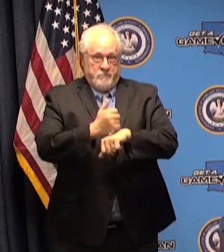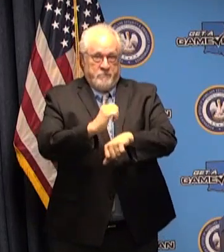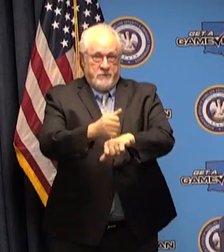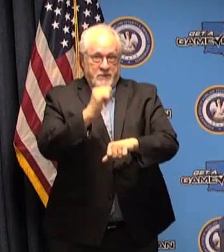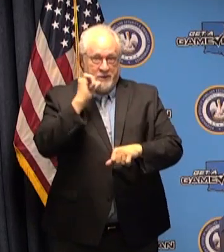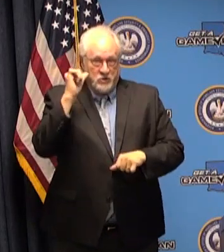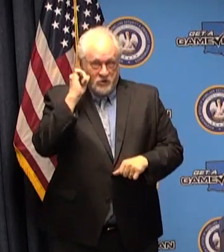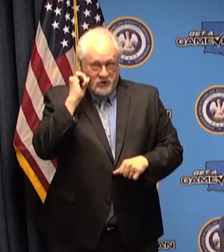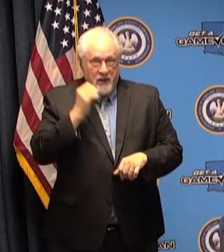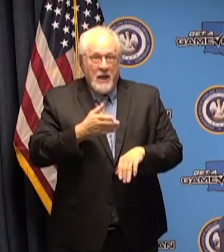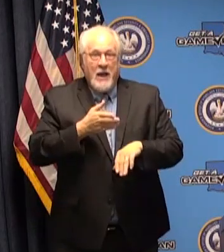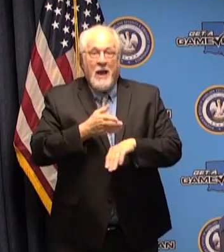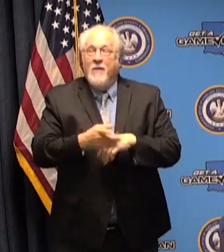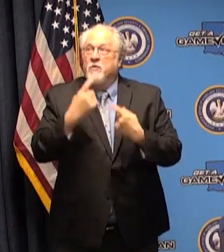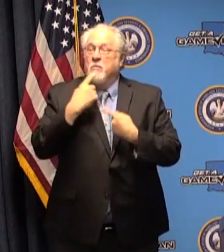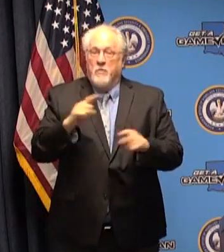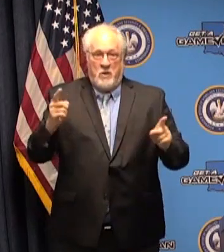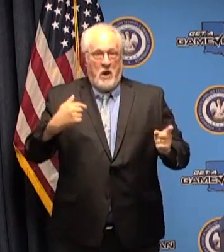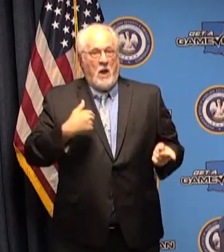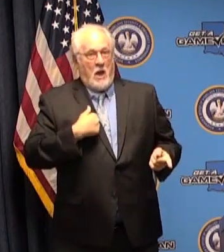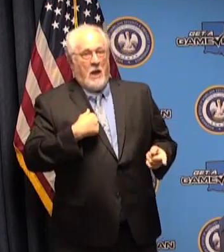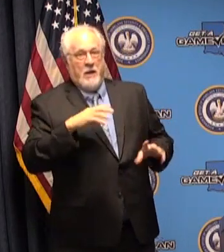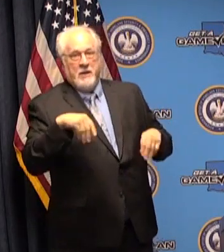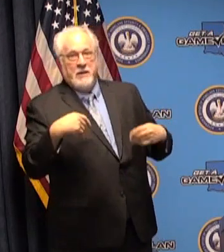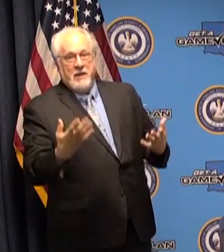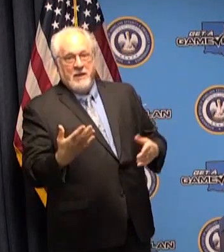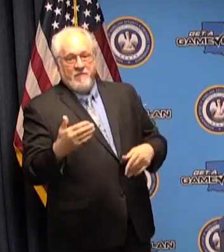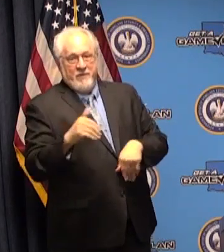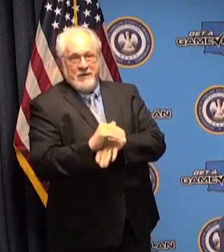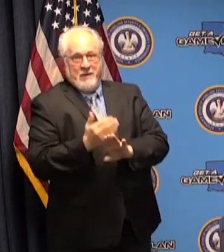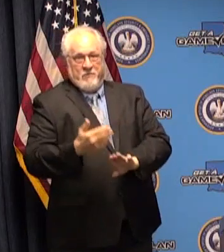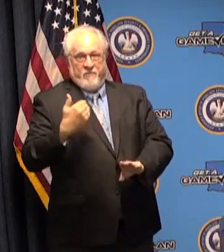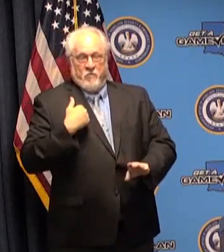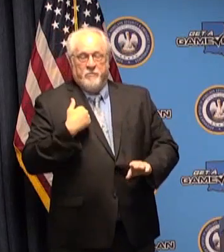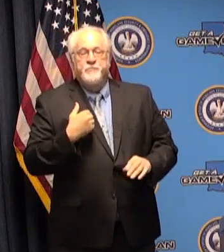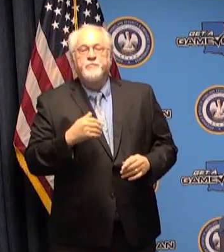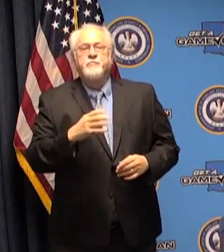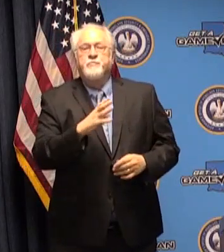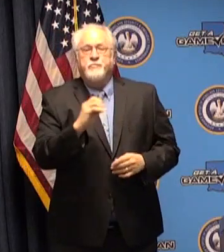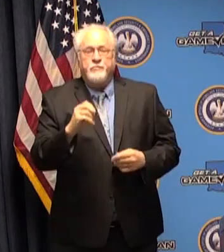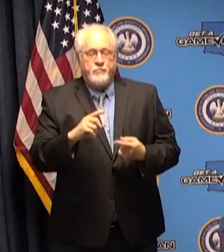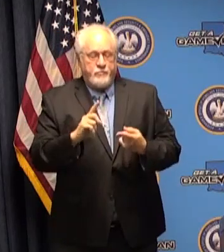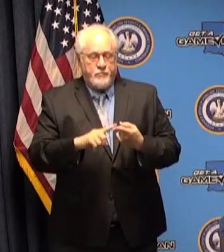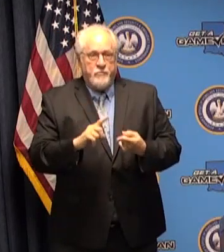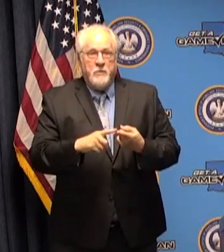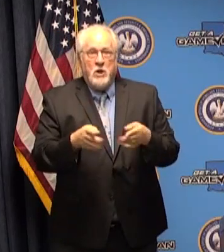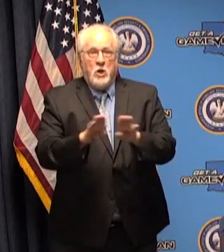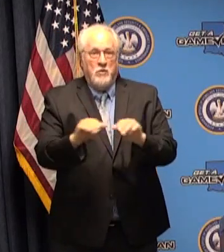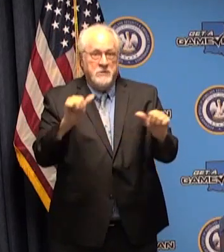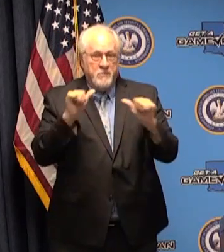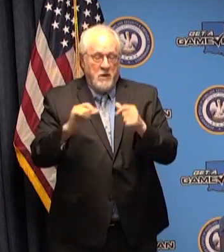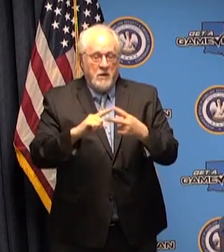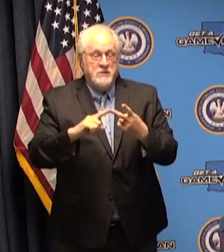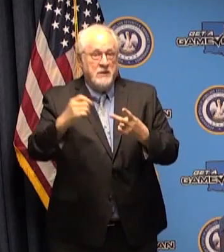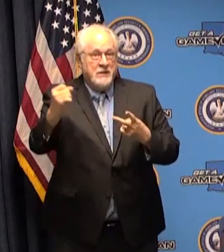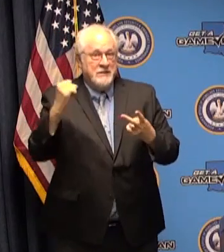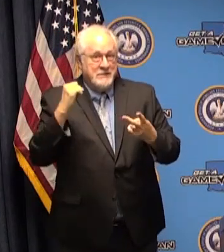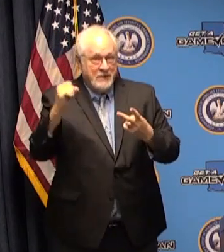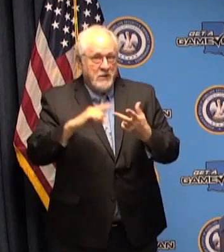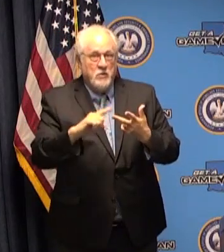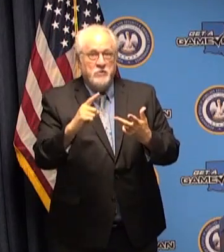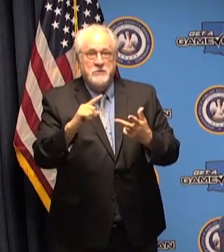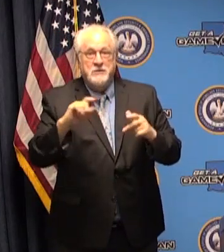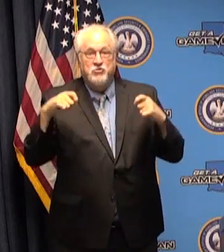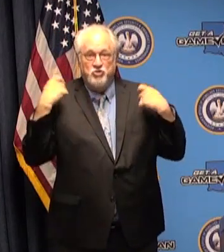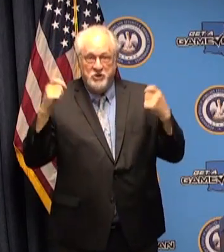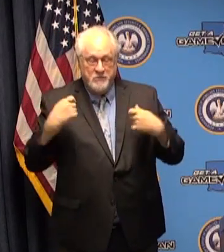yesterday, pursuant to a proclamation that I issued the night before. And they include closing bars, casinos, and